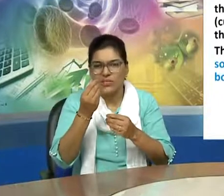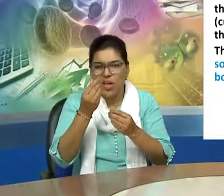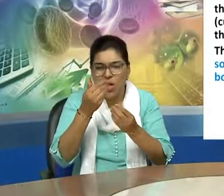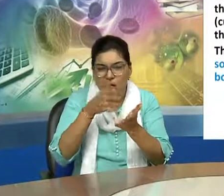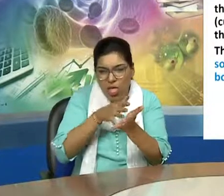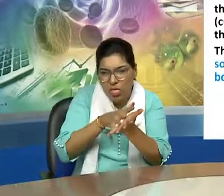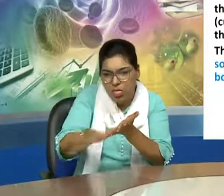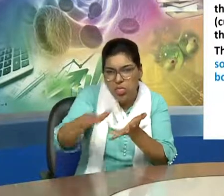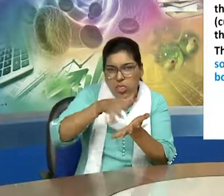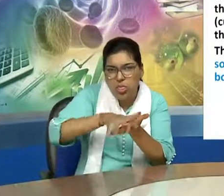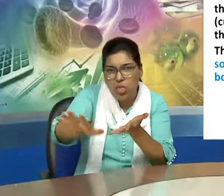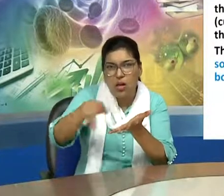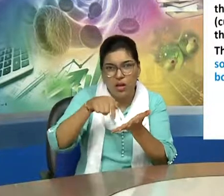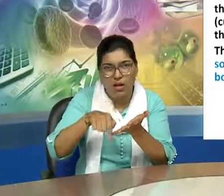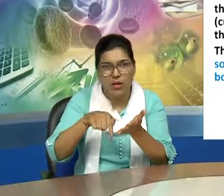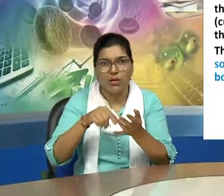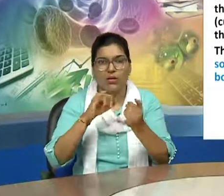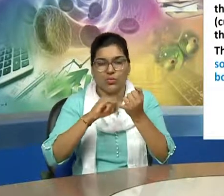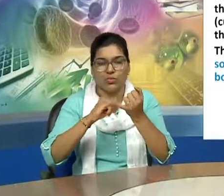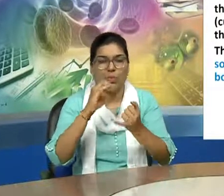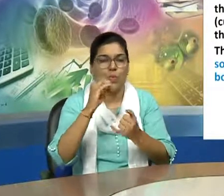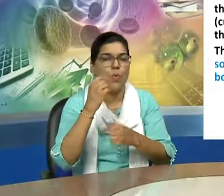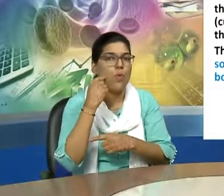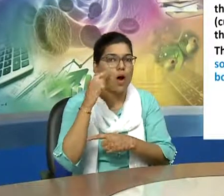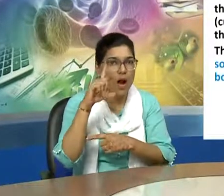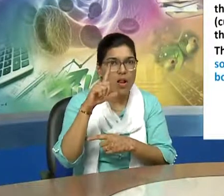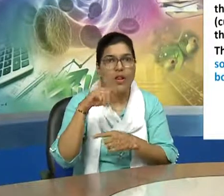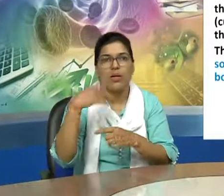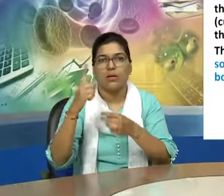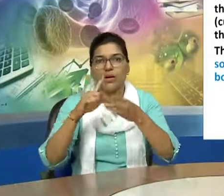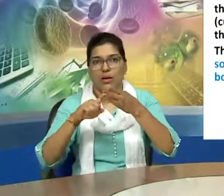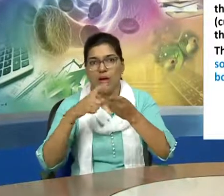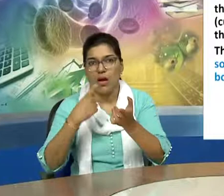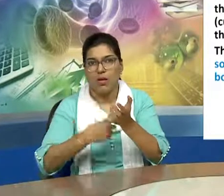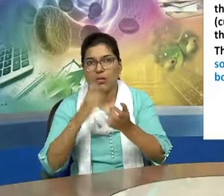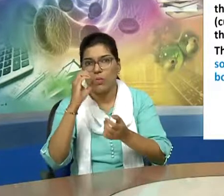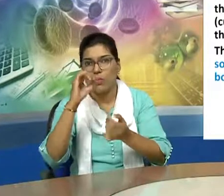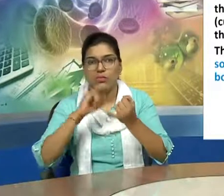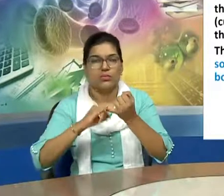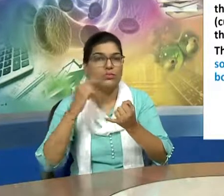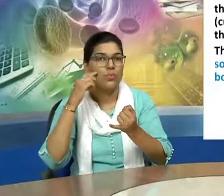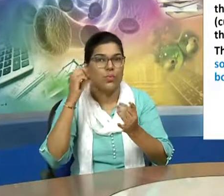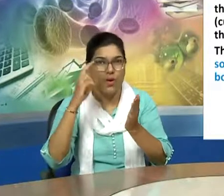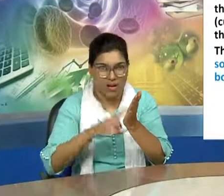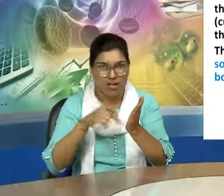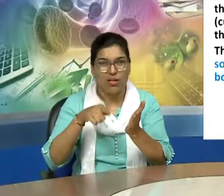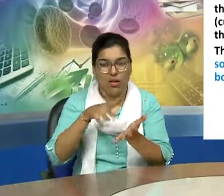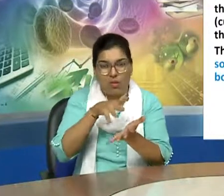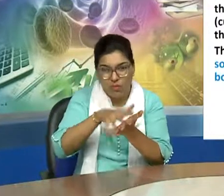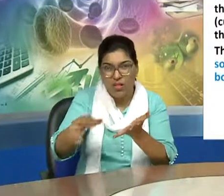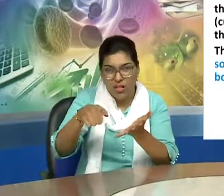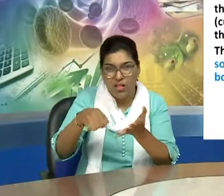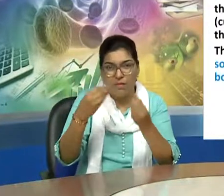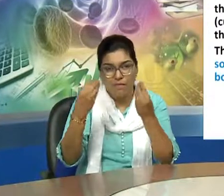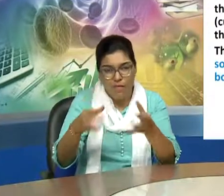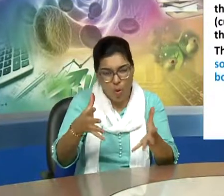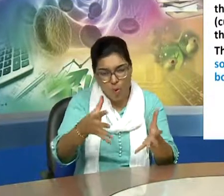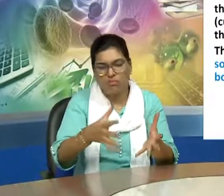So these waste dumps also become a source of soil erosion, and later on it